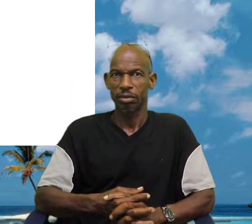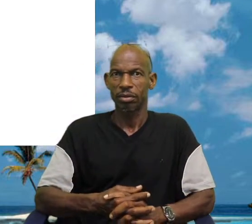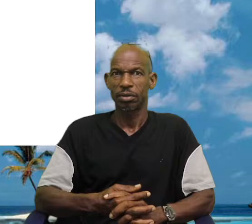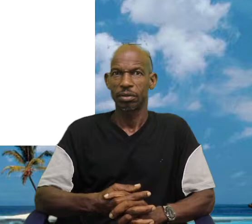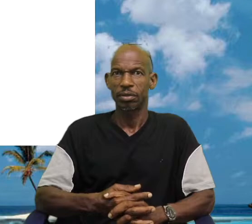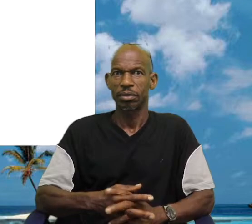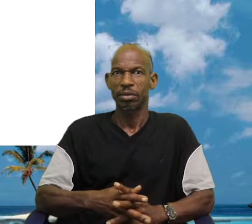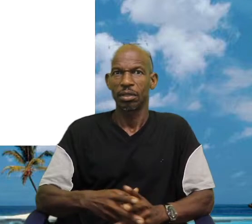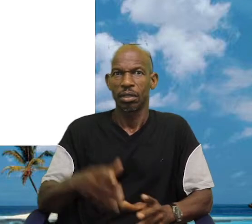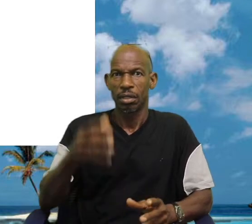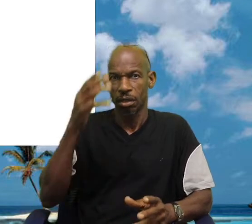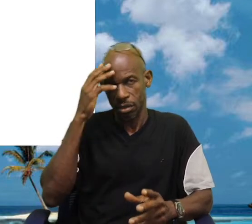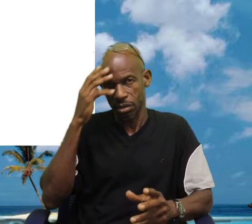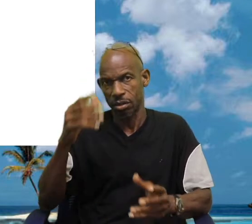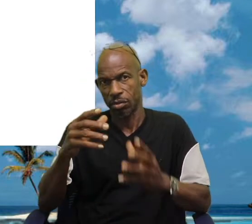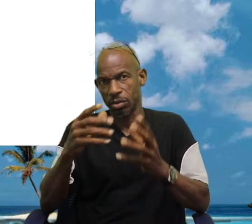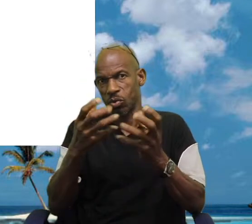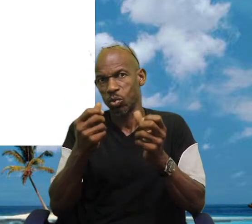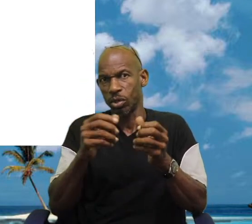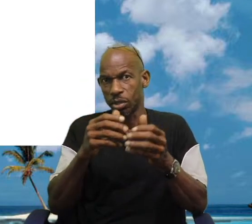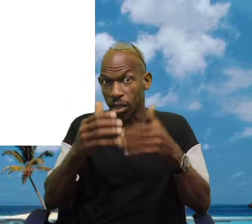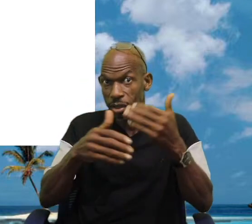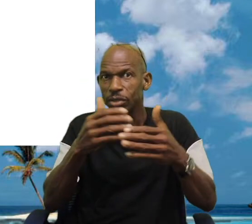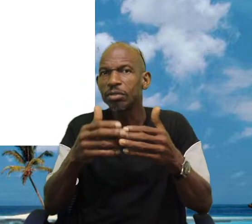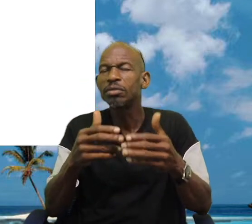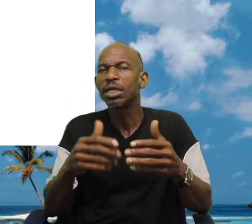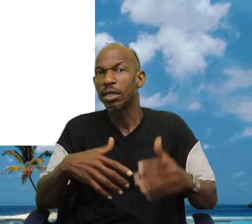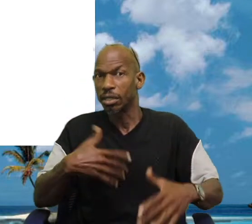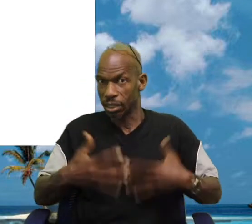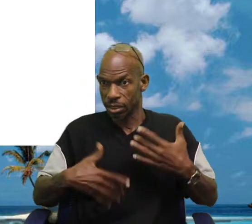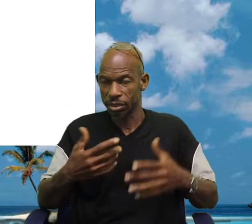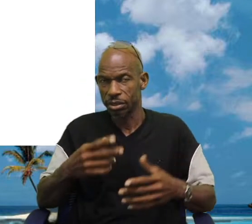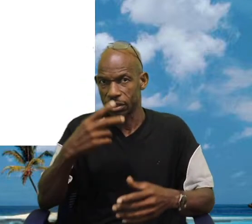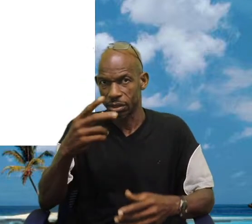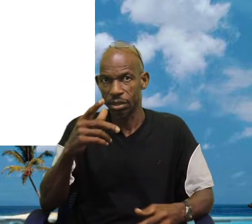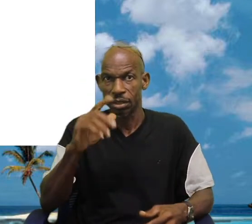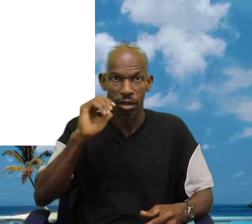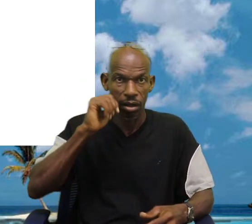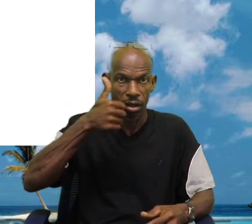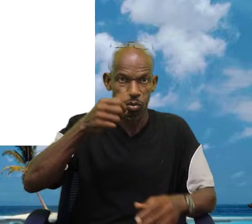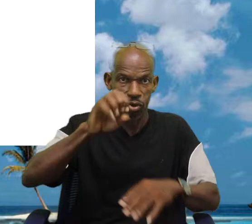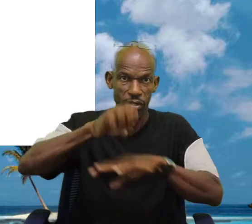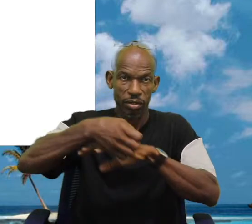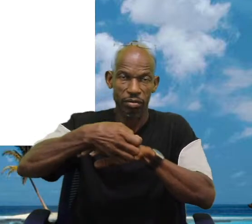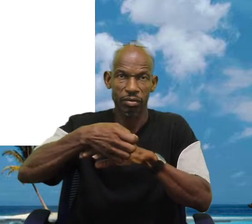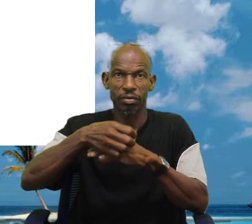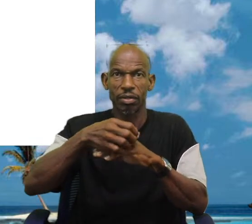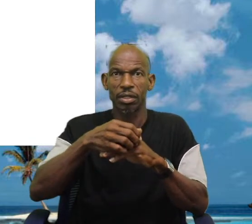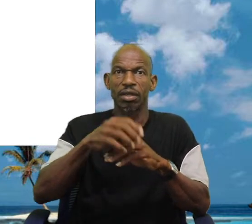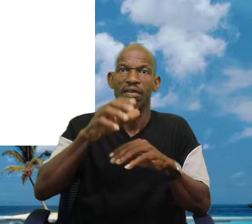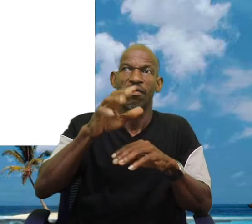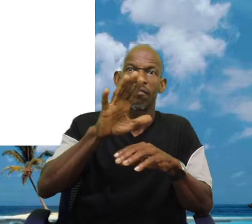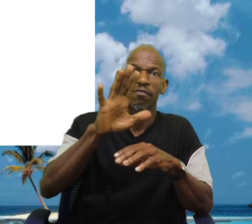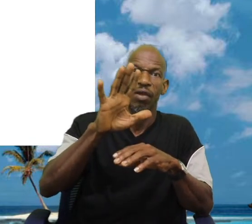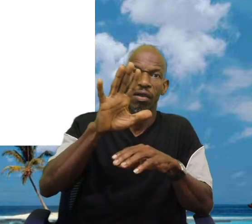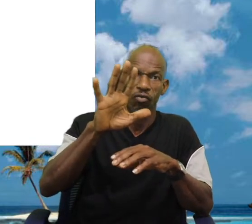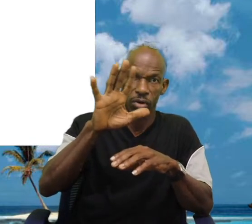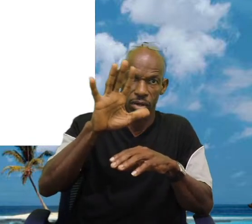go further, but we will stop now today. So see you tomorrow. We will see. We may have